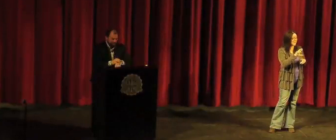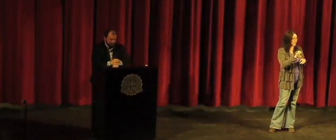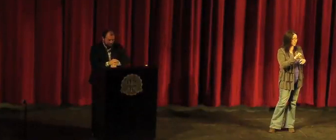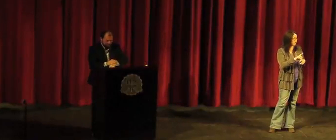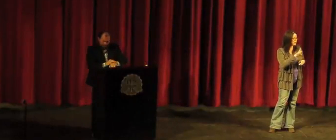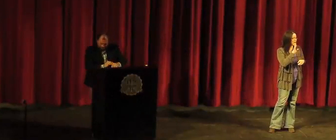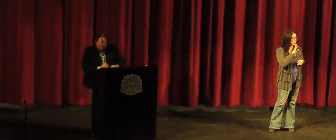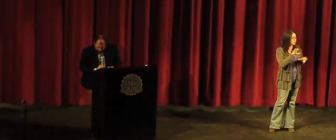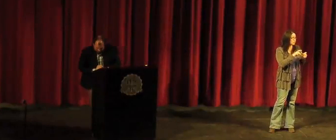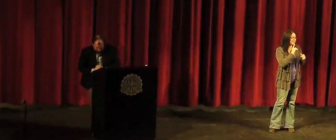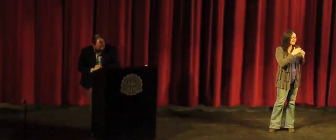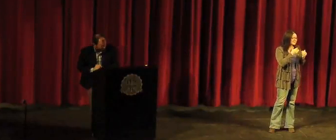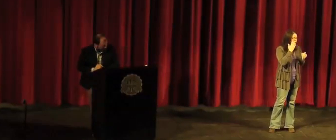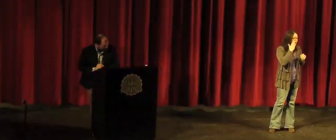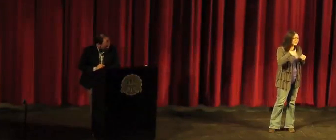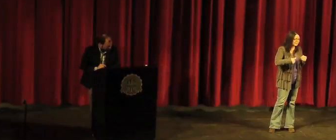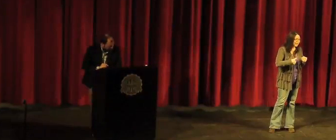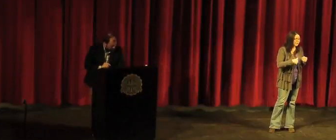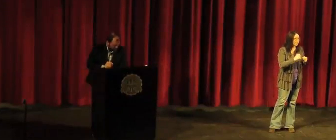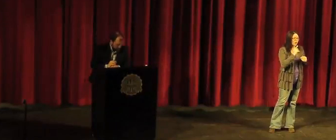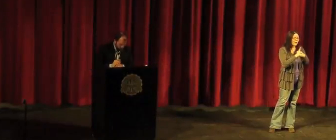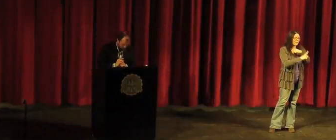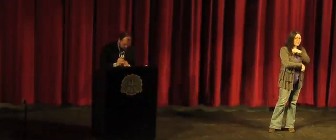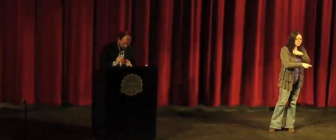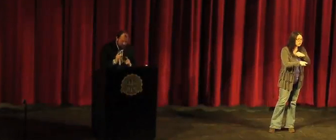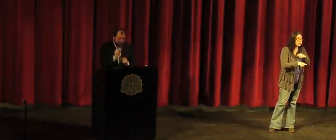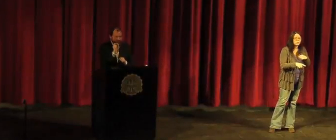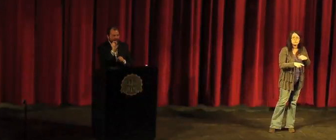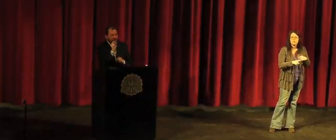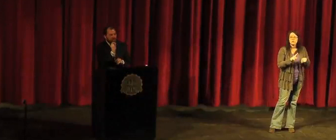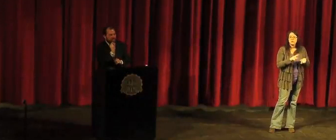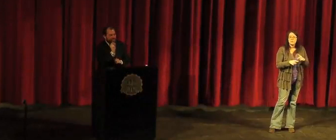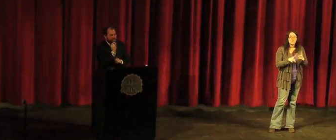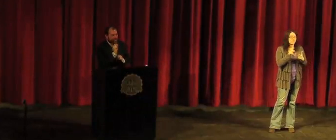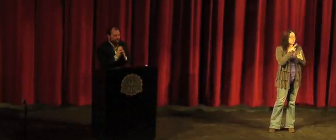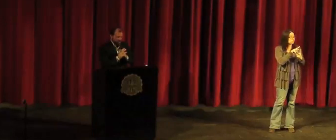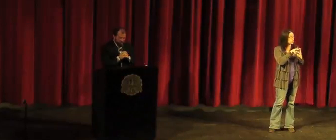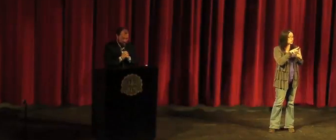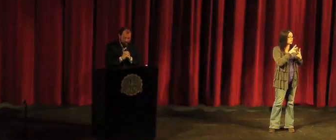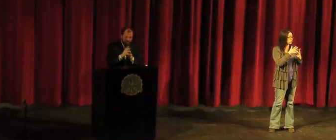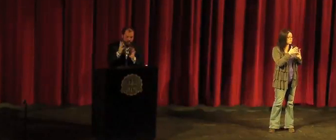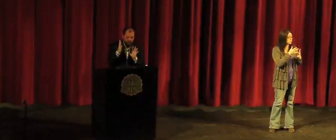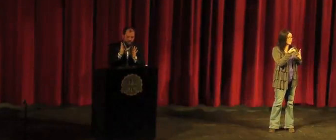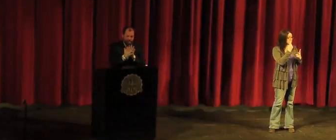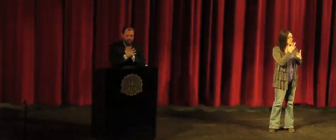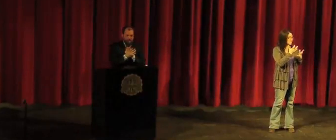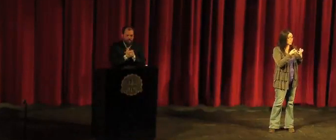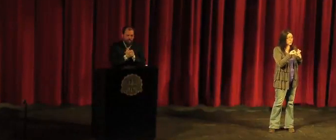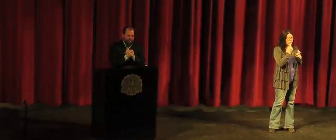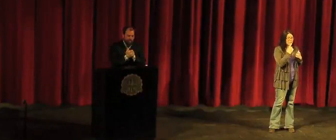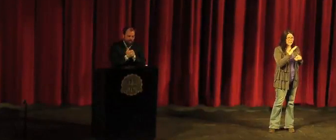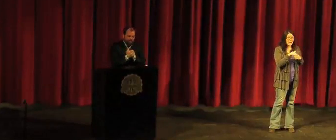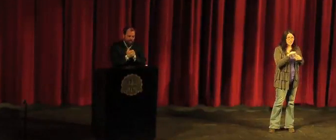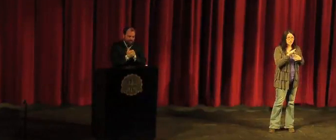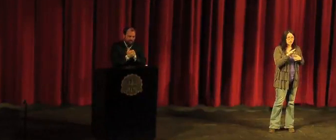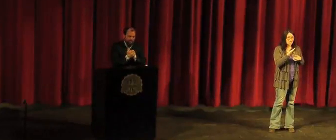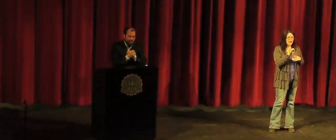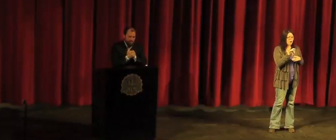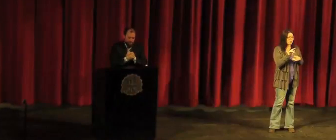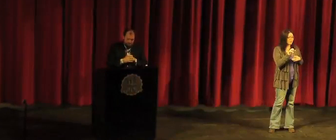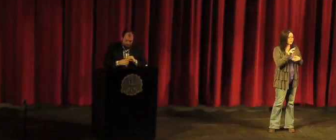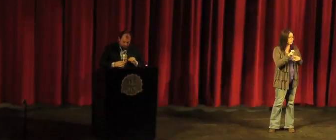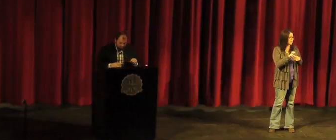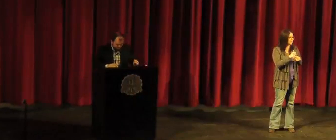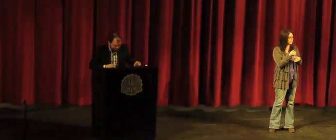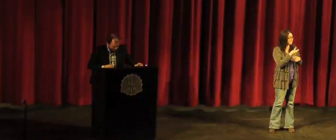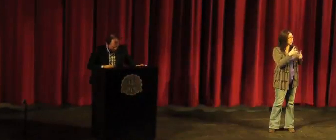easy. I know it's late. I don't want to punish you. But there's two little insights here that I want us to get. On your outline are a couple of quotations,